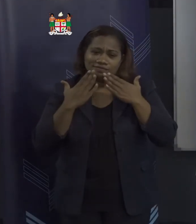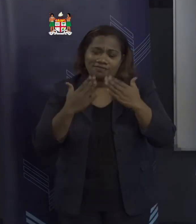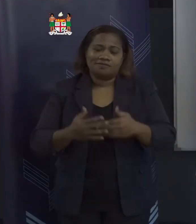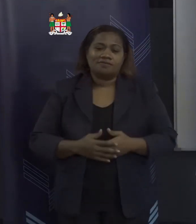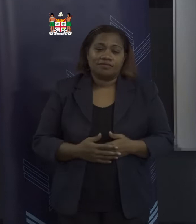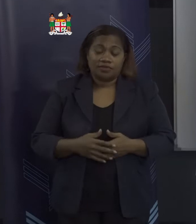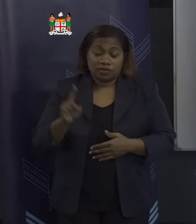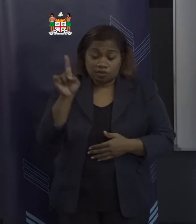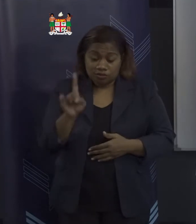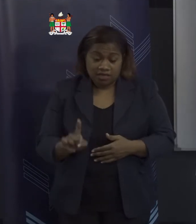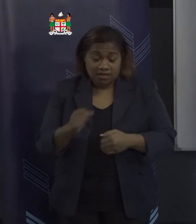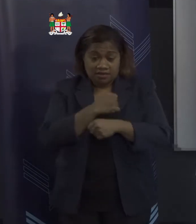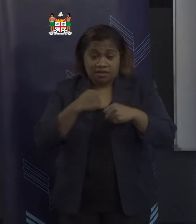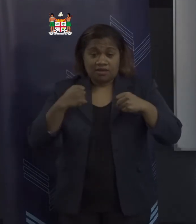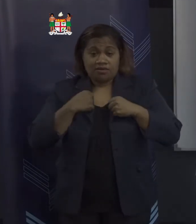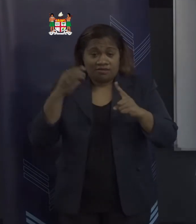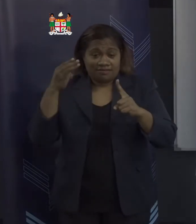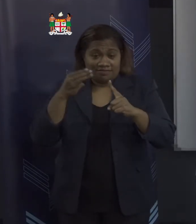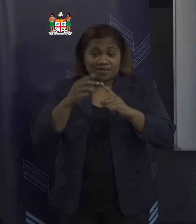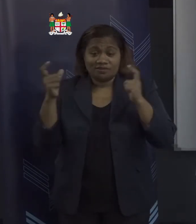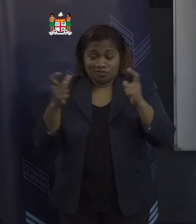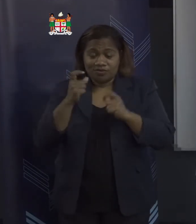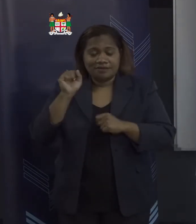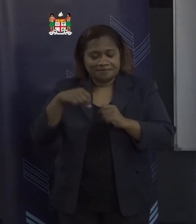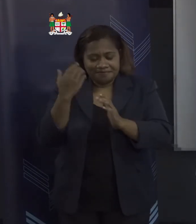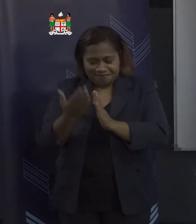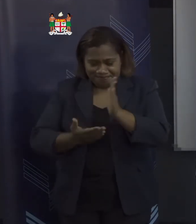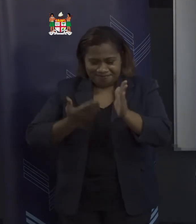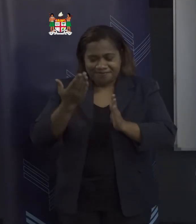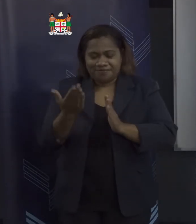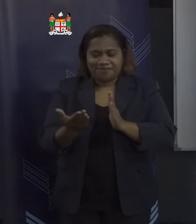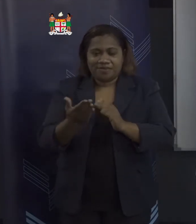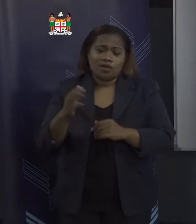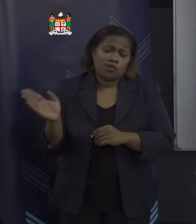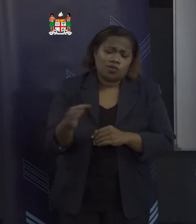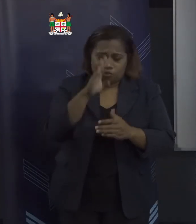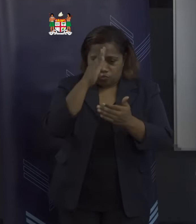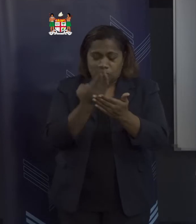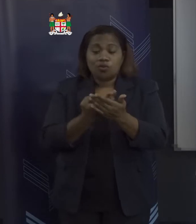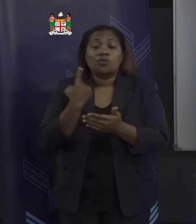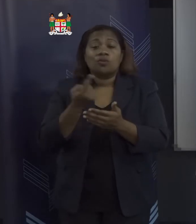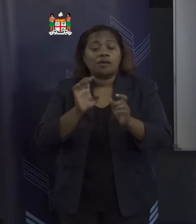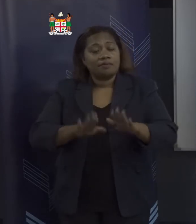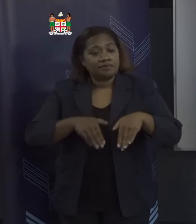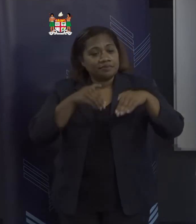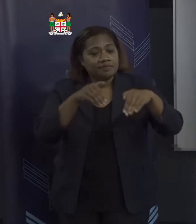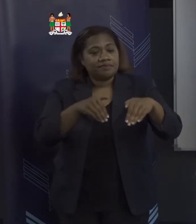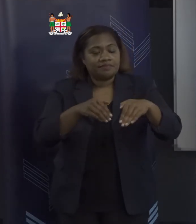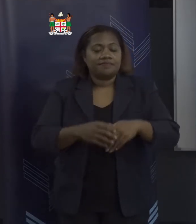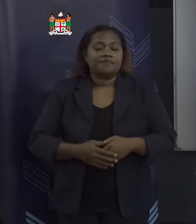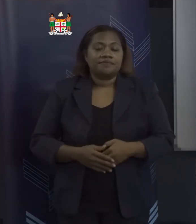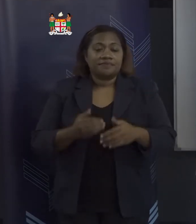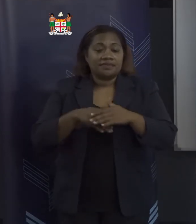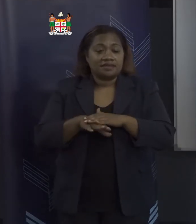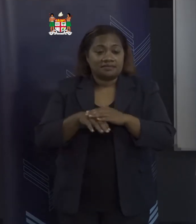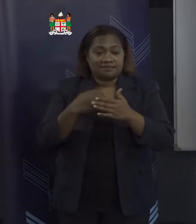are, of course, our awardees, as well as every student who had participated in the contest. in